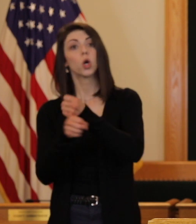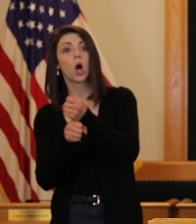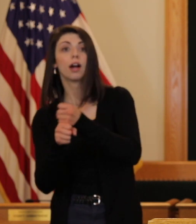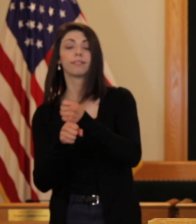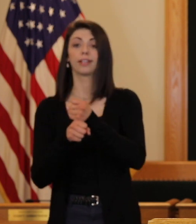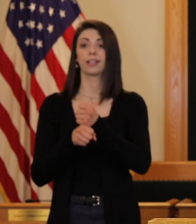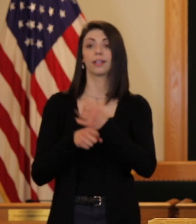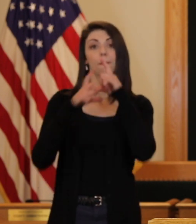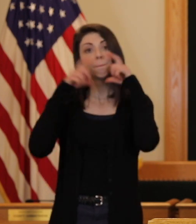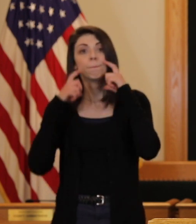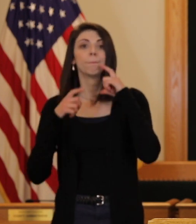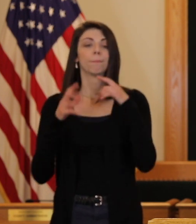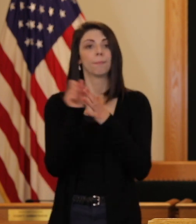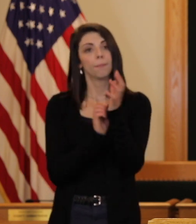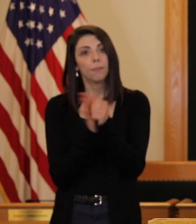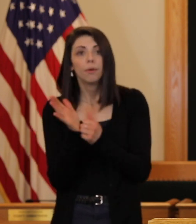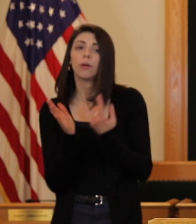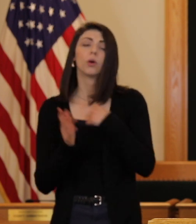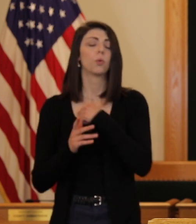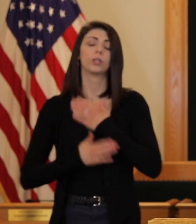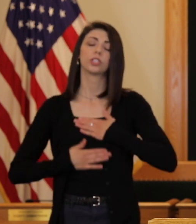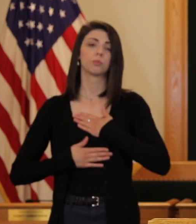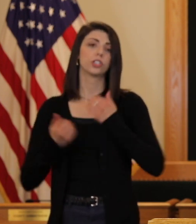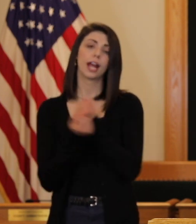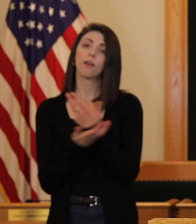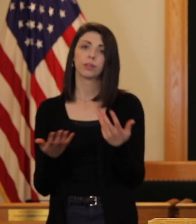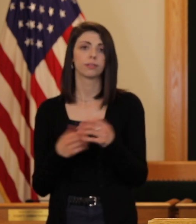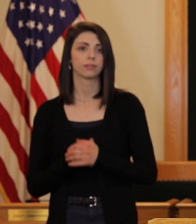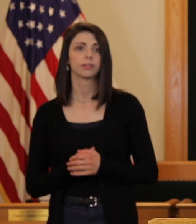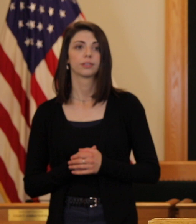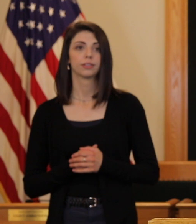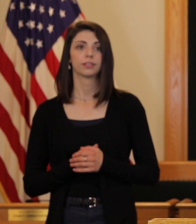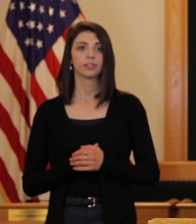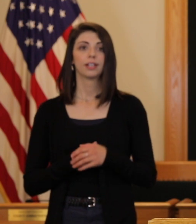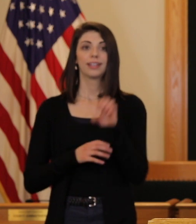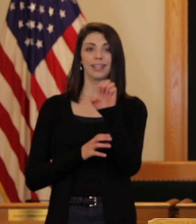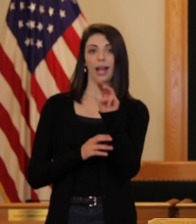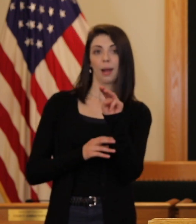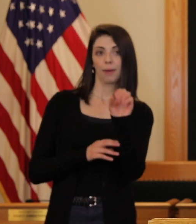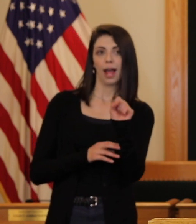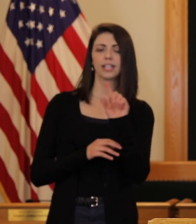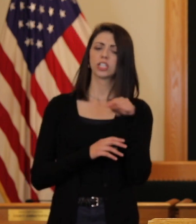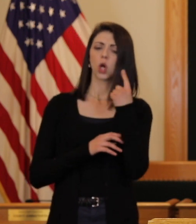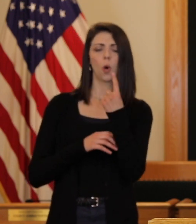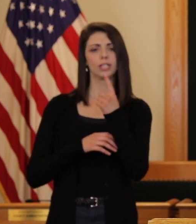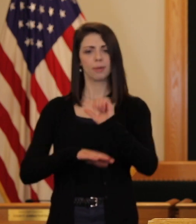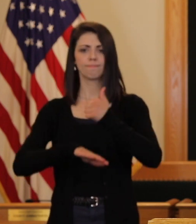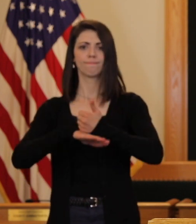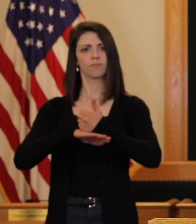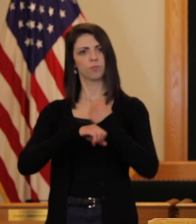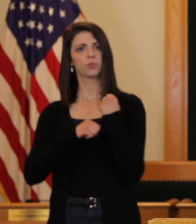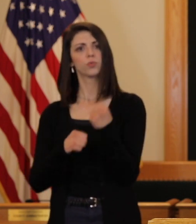thank you notes, we appreciate every gesture. The emergency medical services have always been a strong presence in our Oswego County